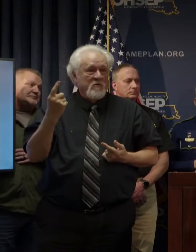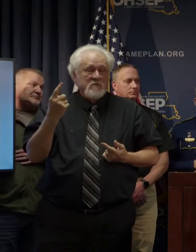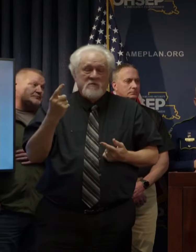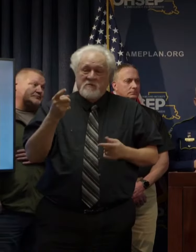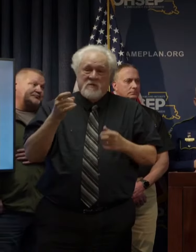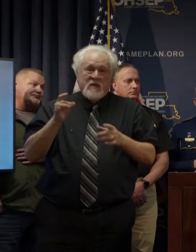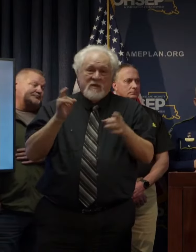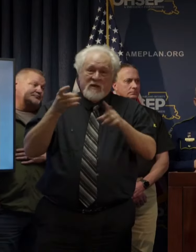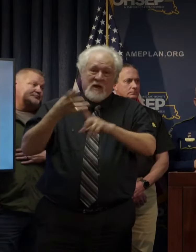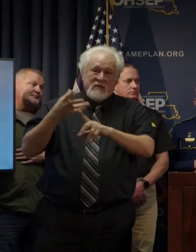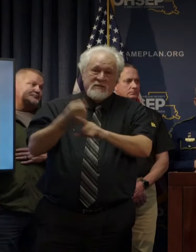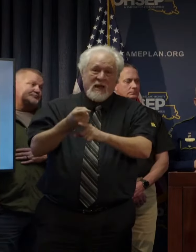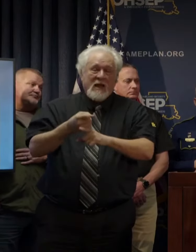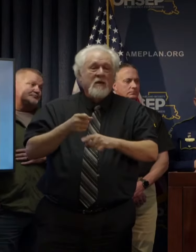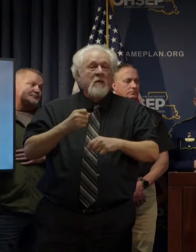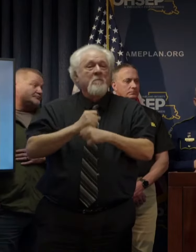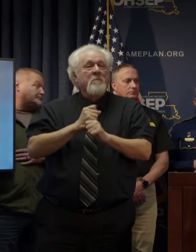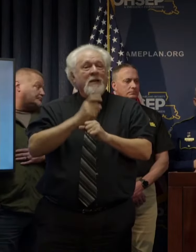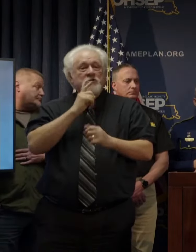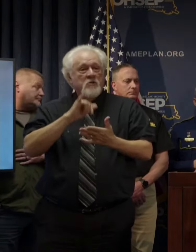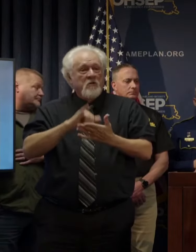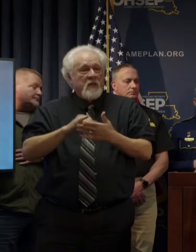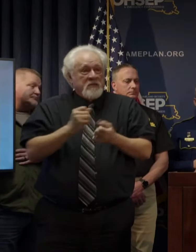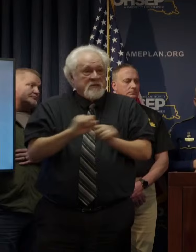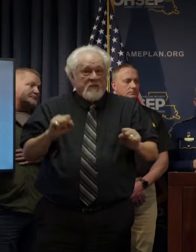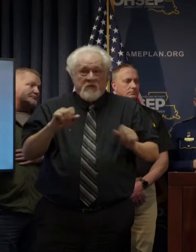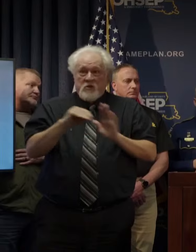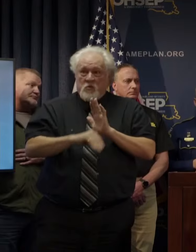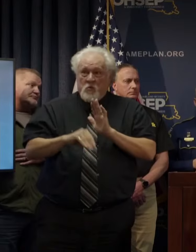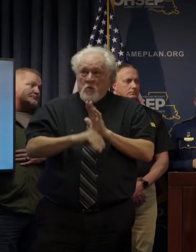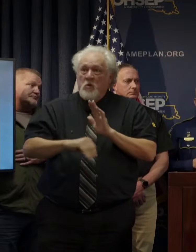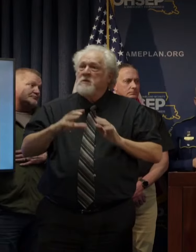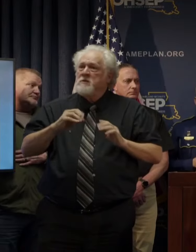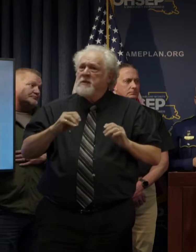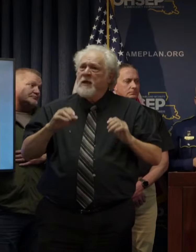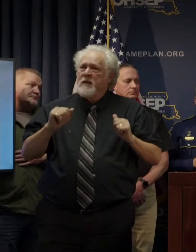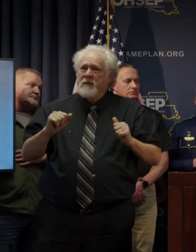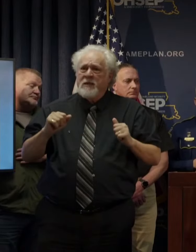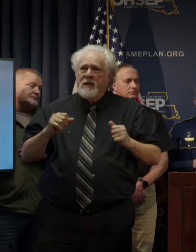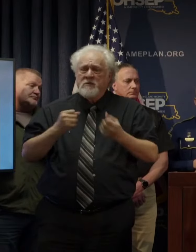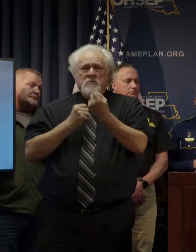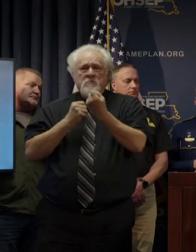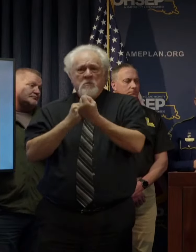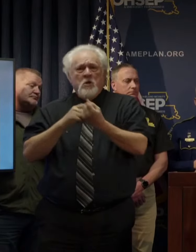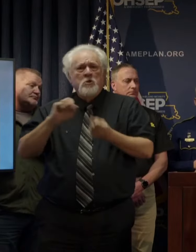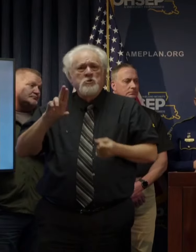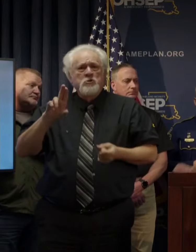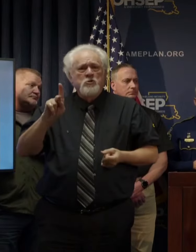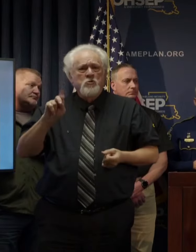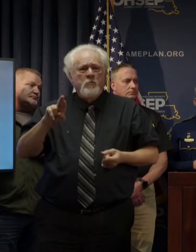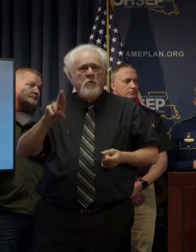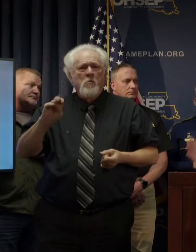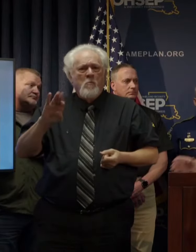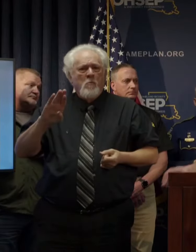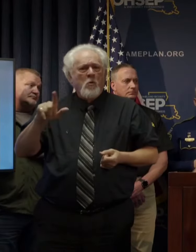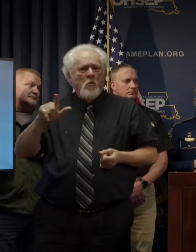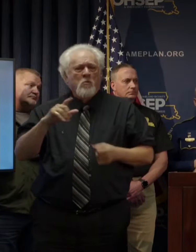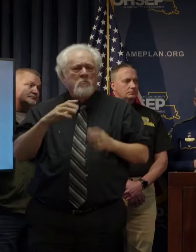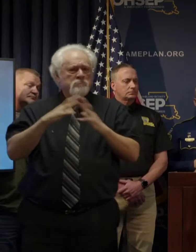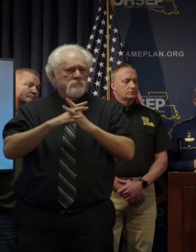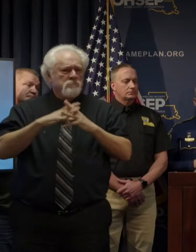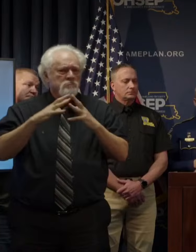attack, to ensure that the safety of New Orleans and that we can put on the Super Bowl event, in addition to having to deal